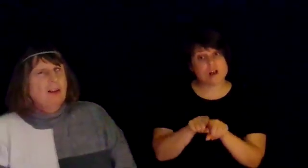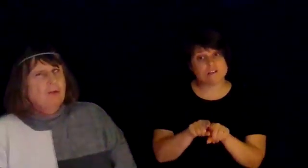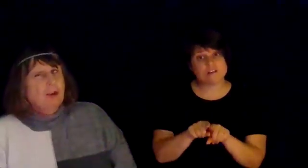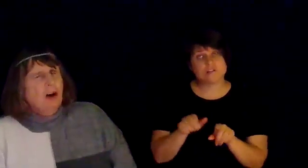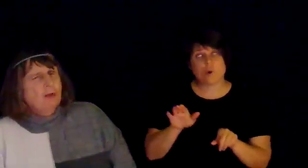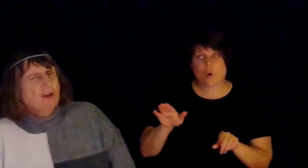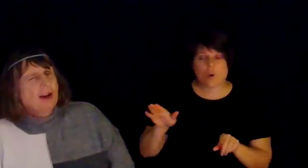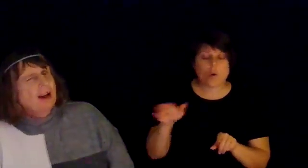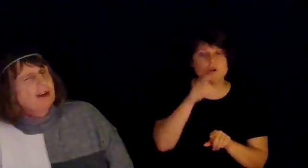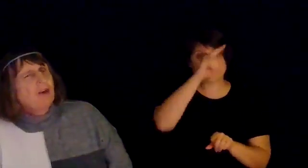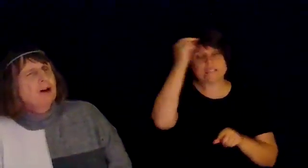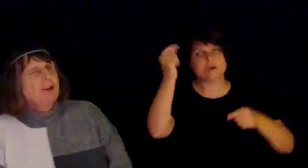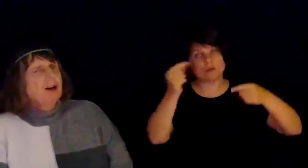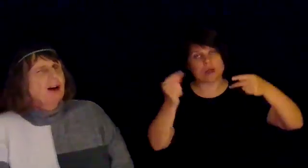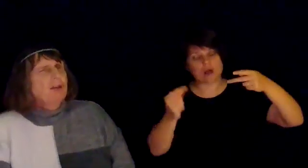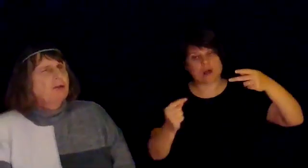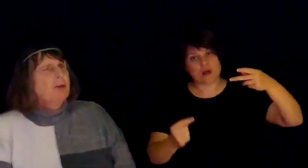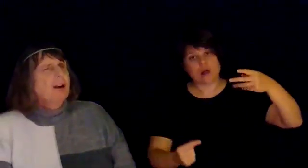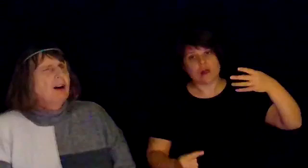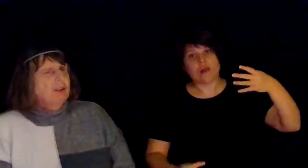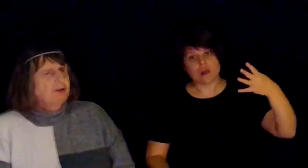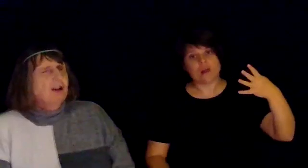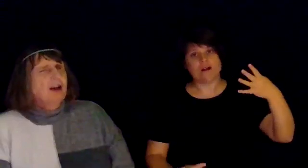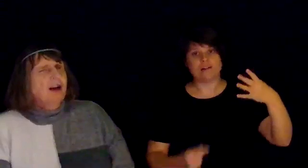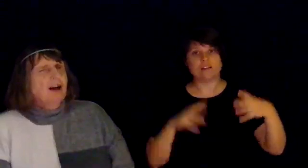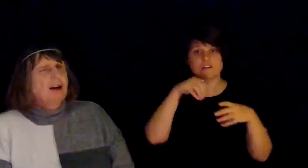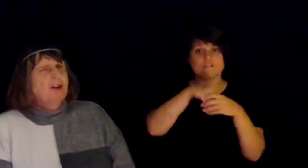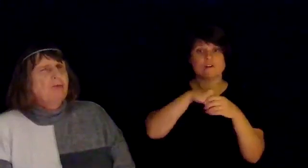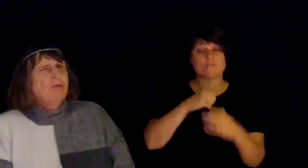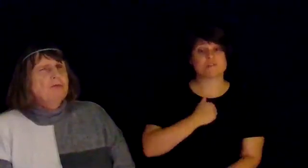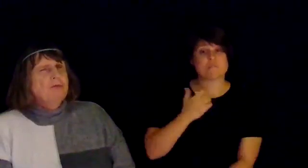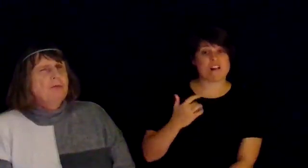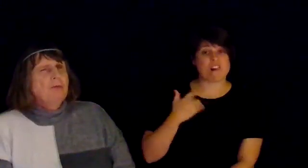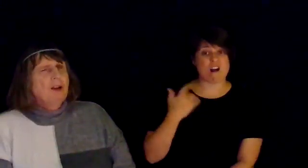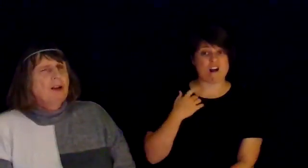these goals that I had in my for my life